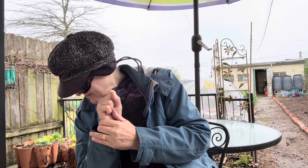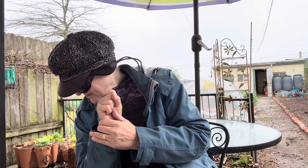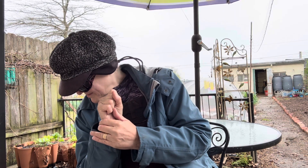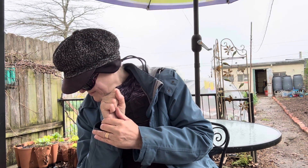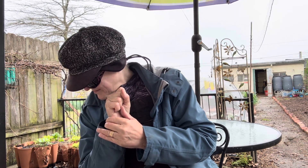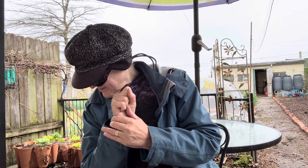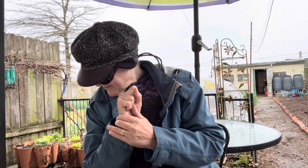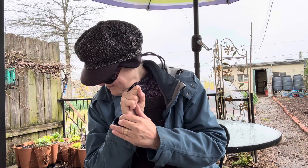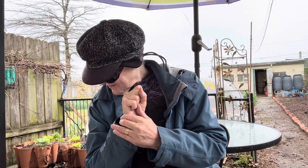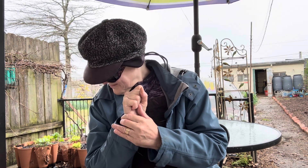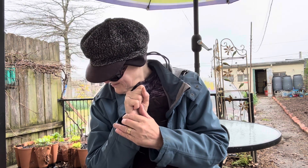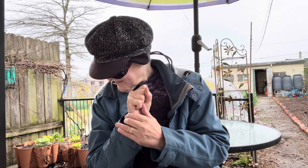where is it?